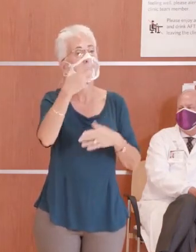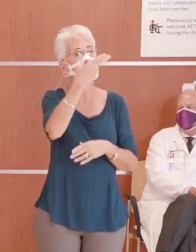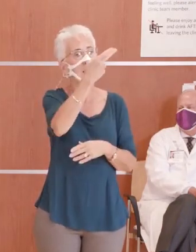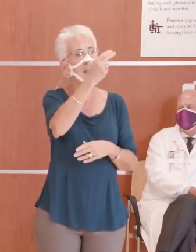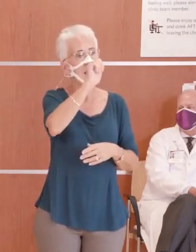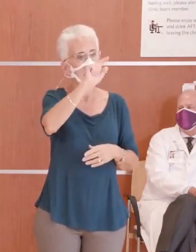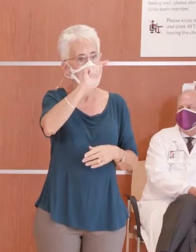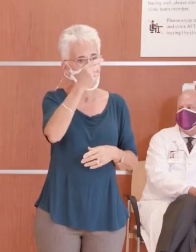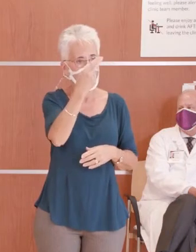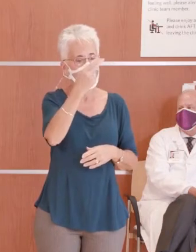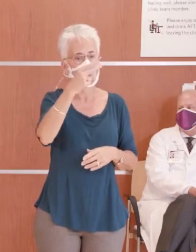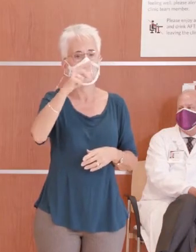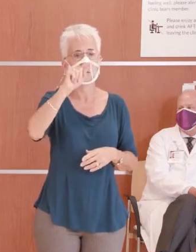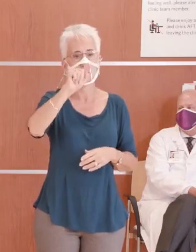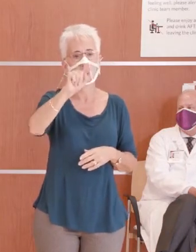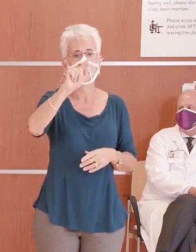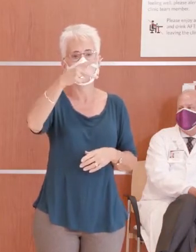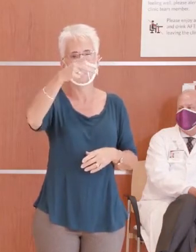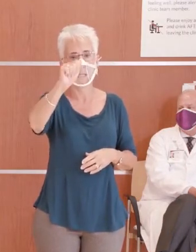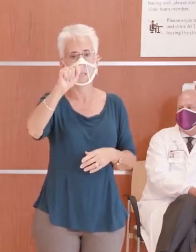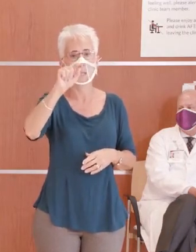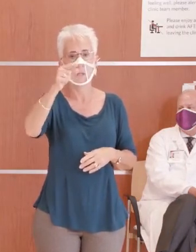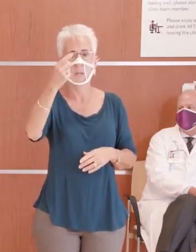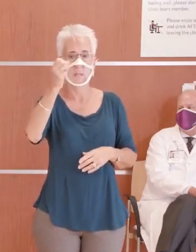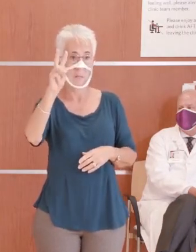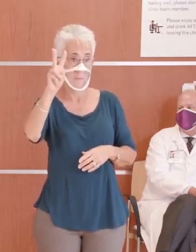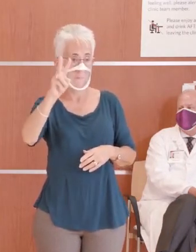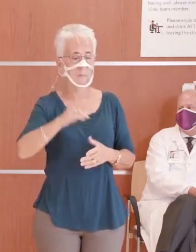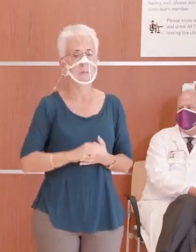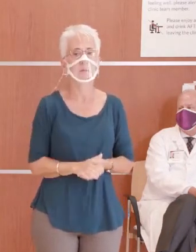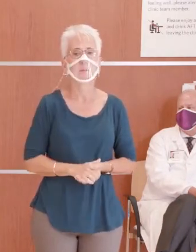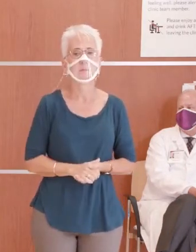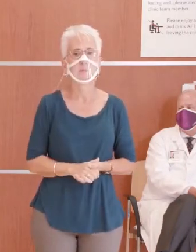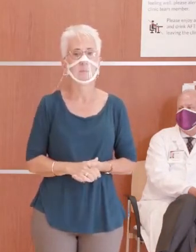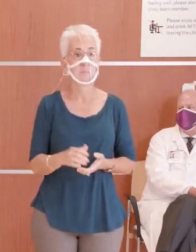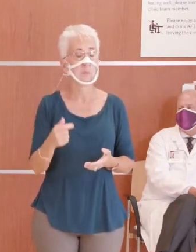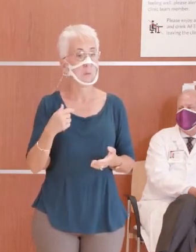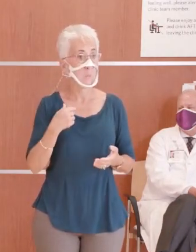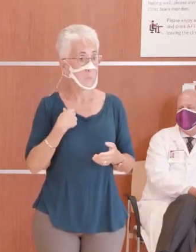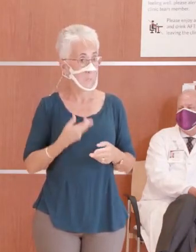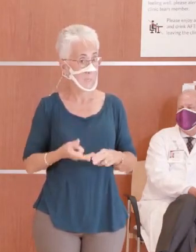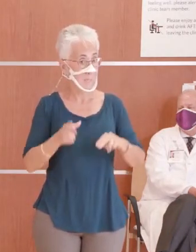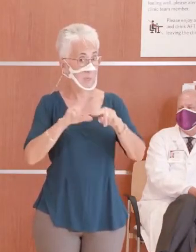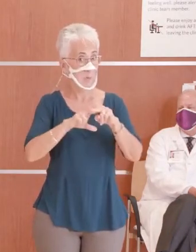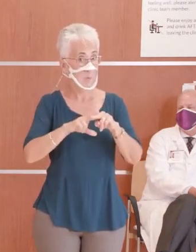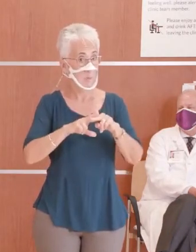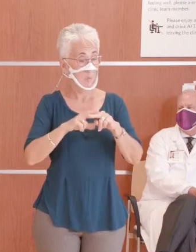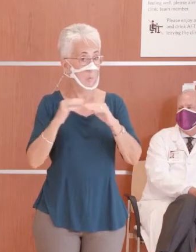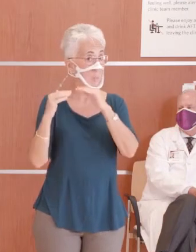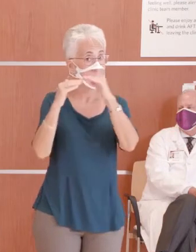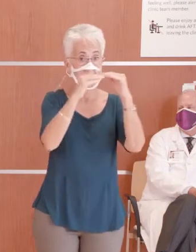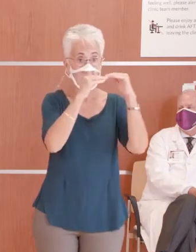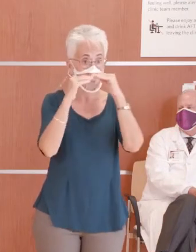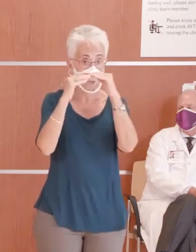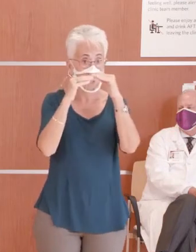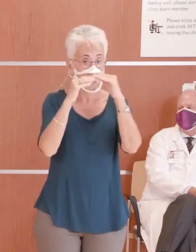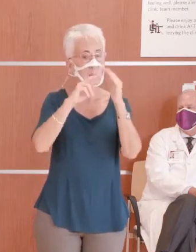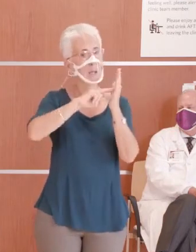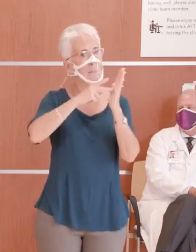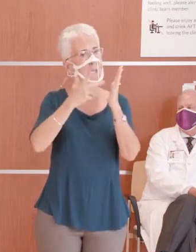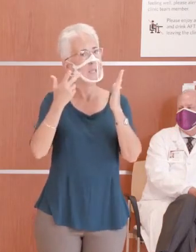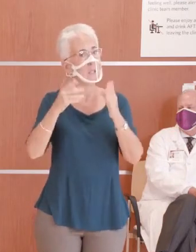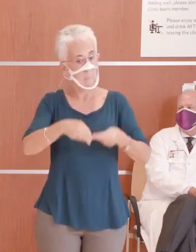health.pa.gov. And by monitoring how we're doing with race and ethnicity, we can work with providers to make sure that we are